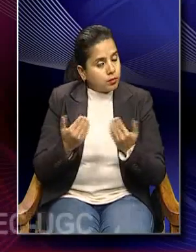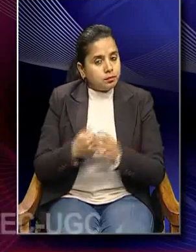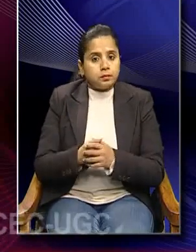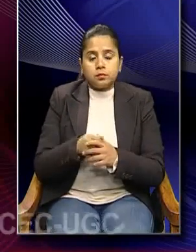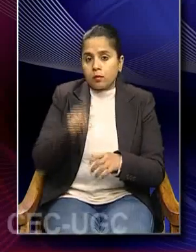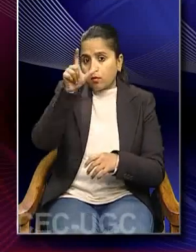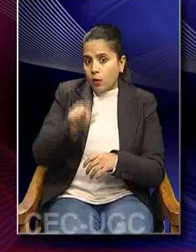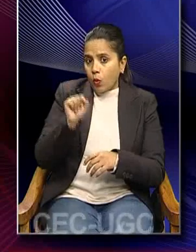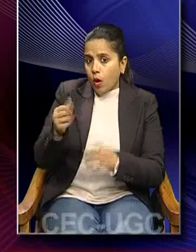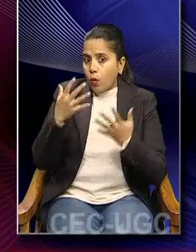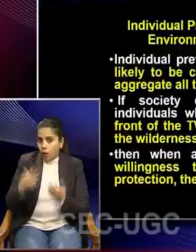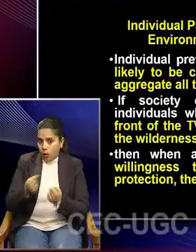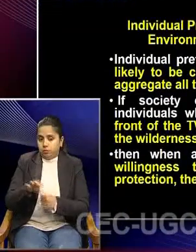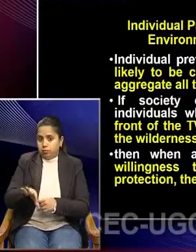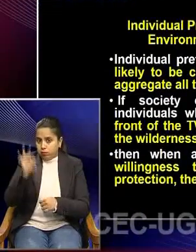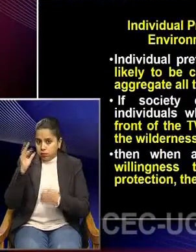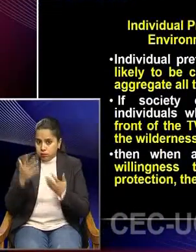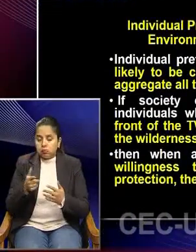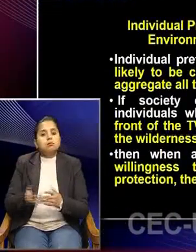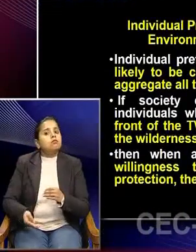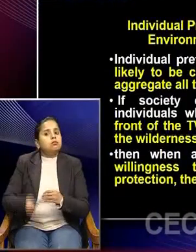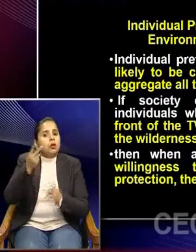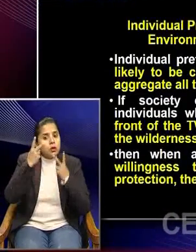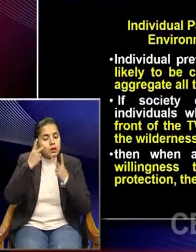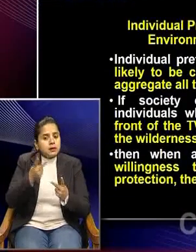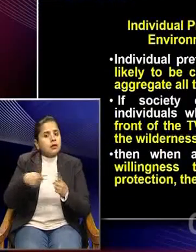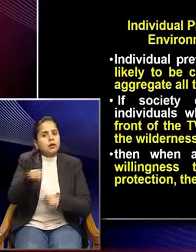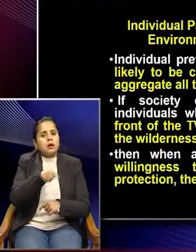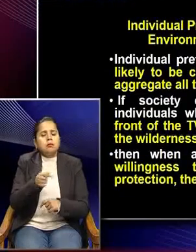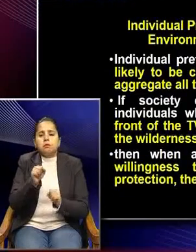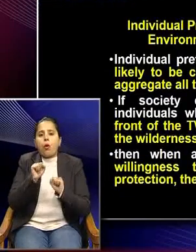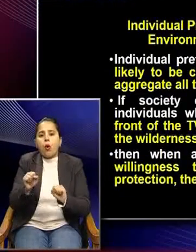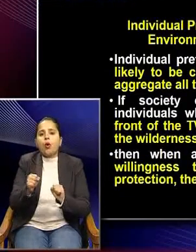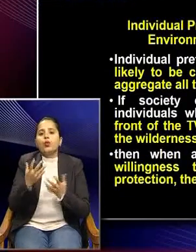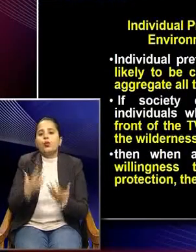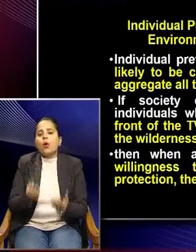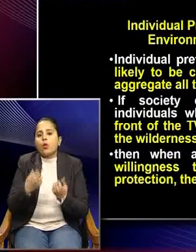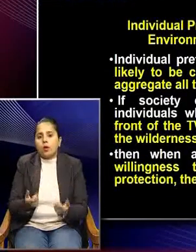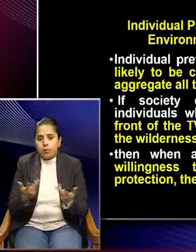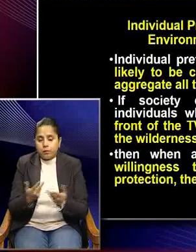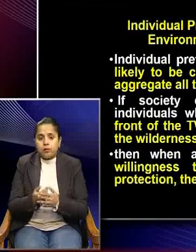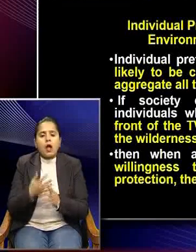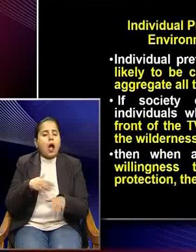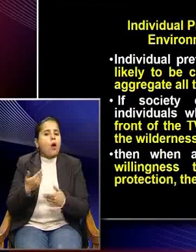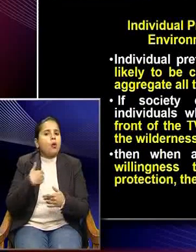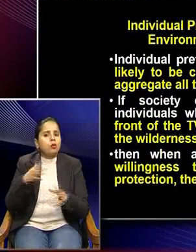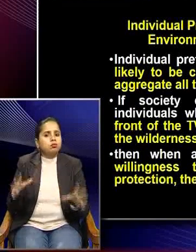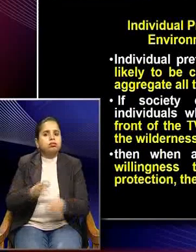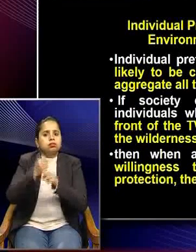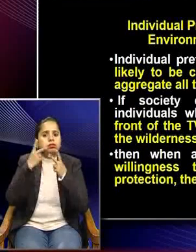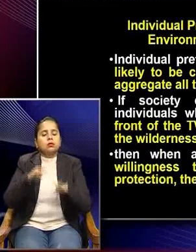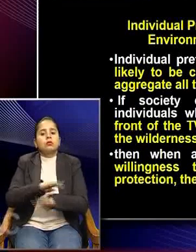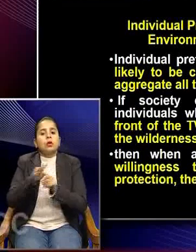Individual preferences are much more likely to be contentious than how we aggregate all